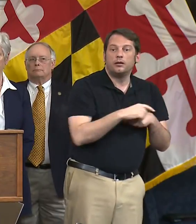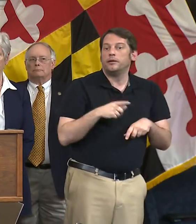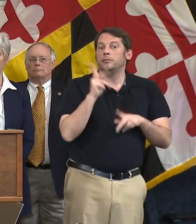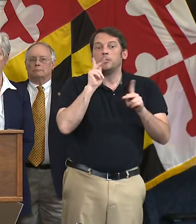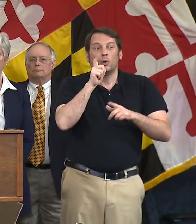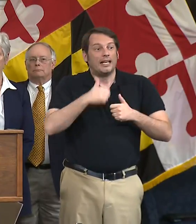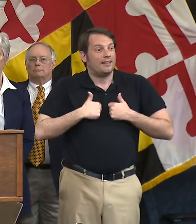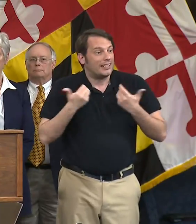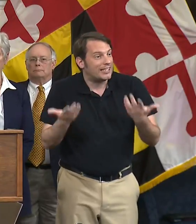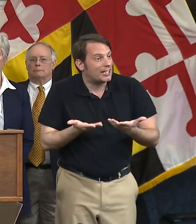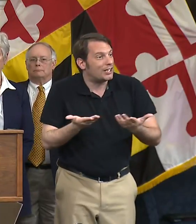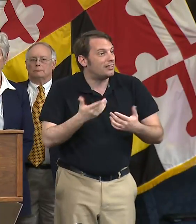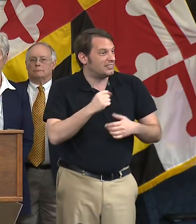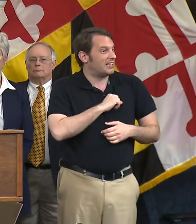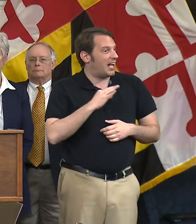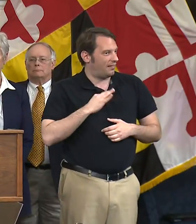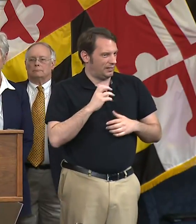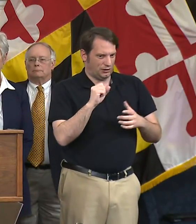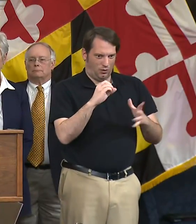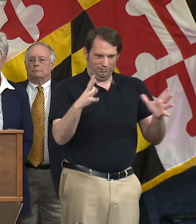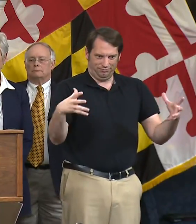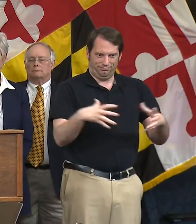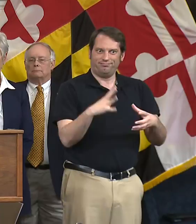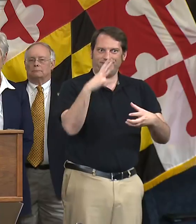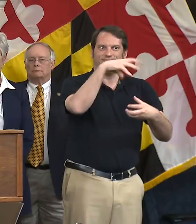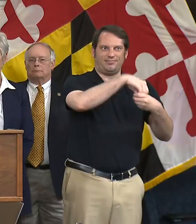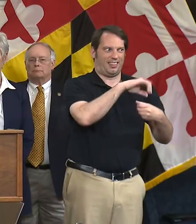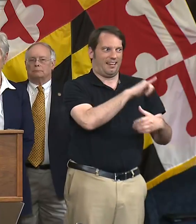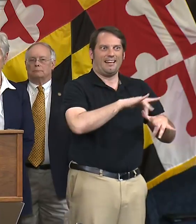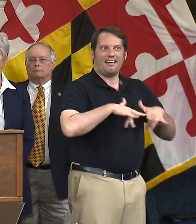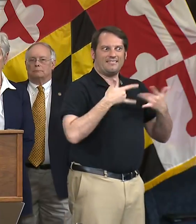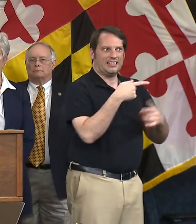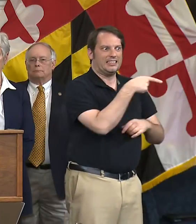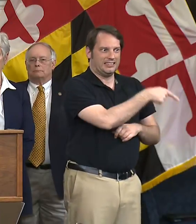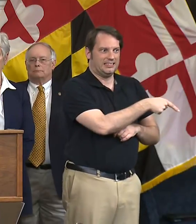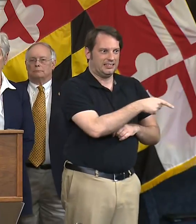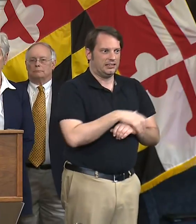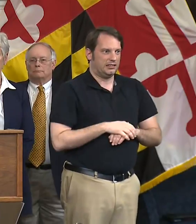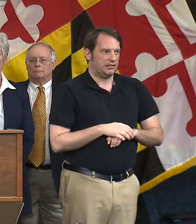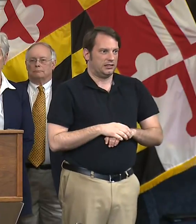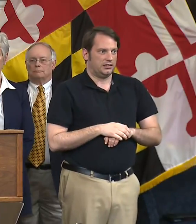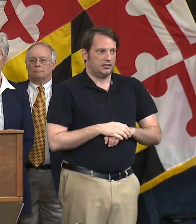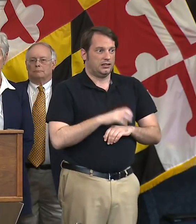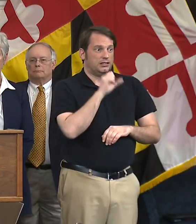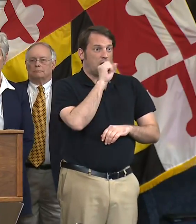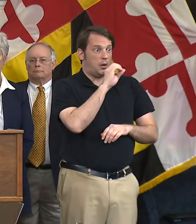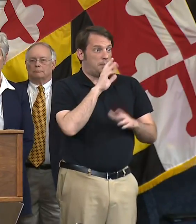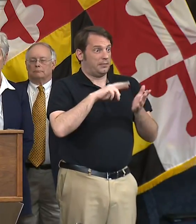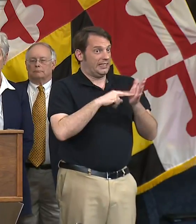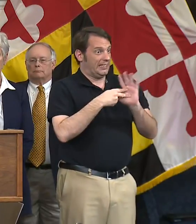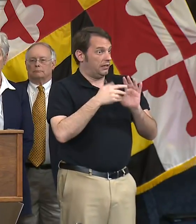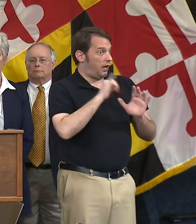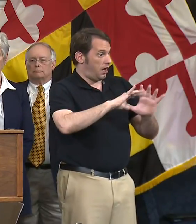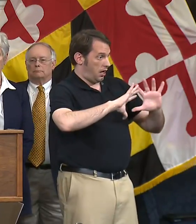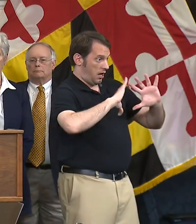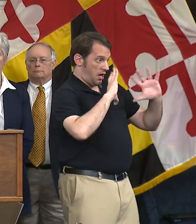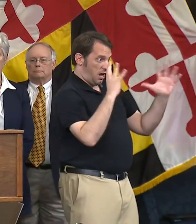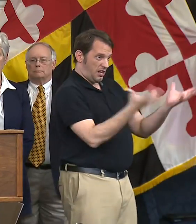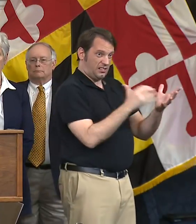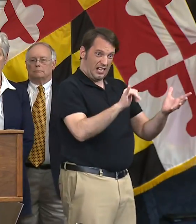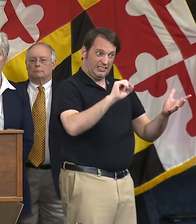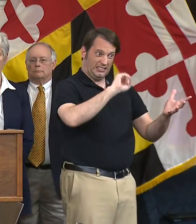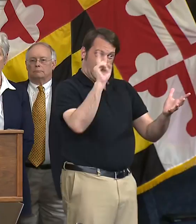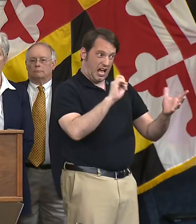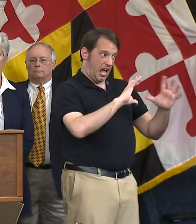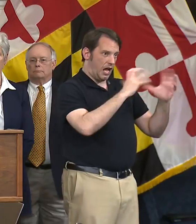Due to the scale of that gathering, we are urging anyone who attended an event last Saturday, February